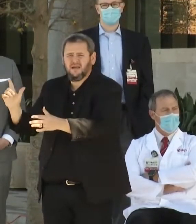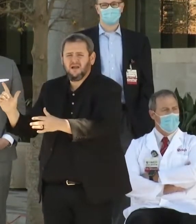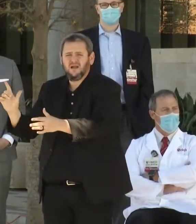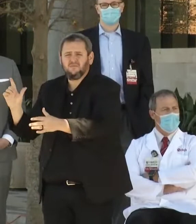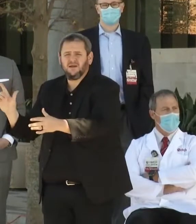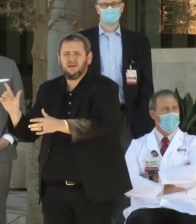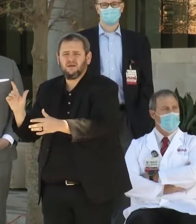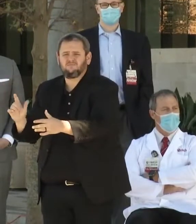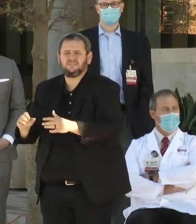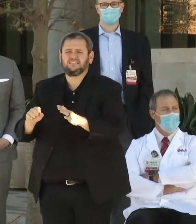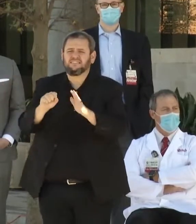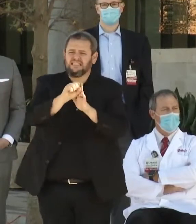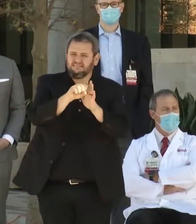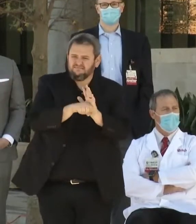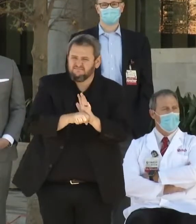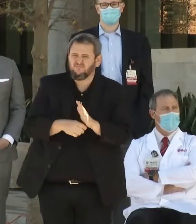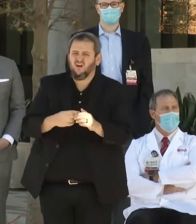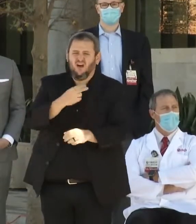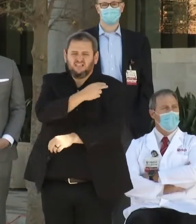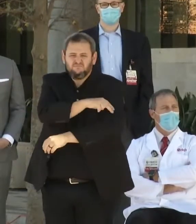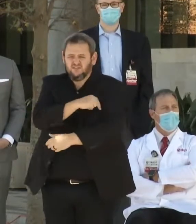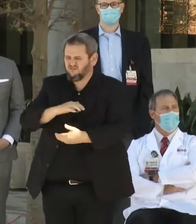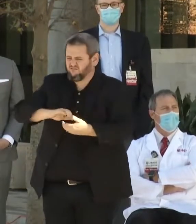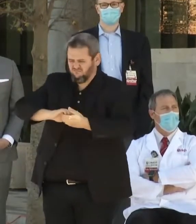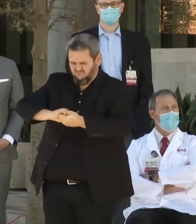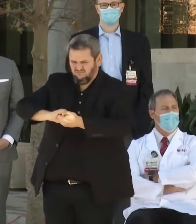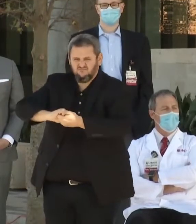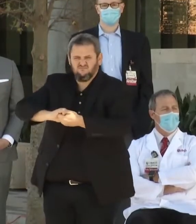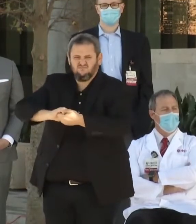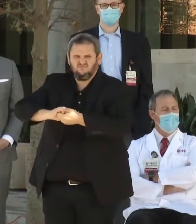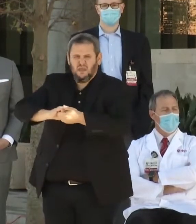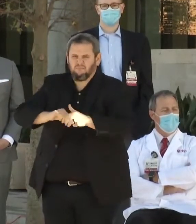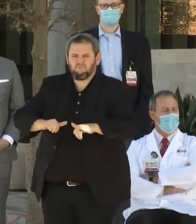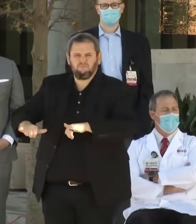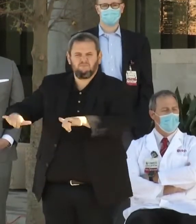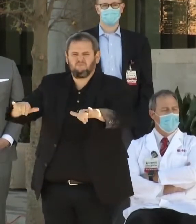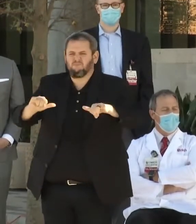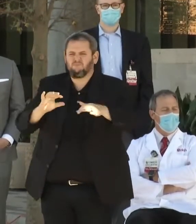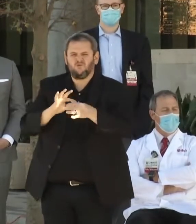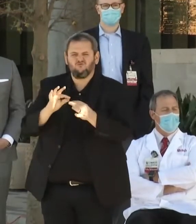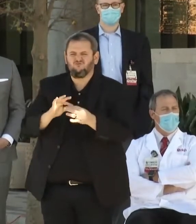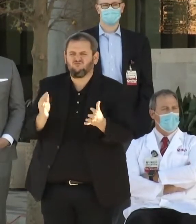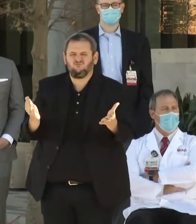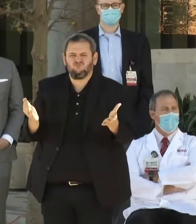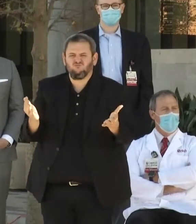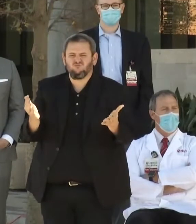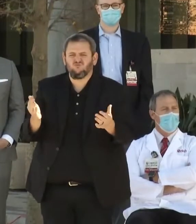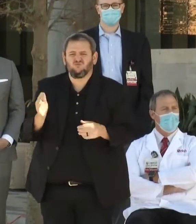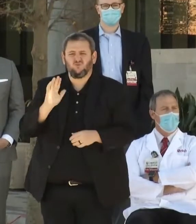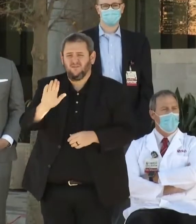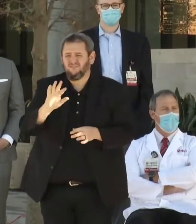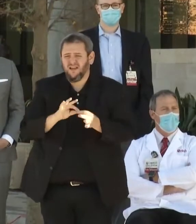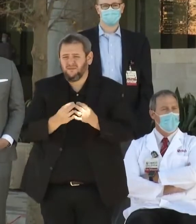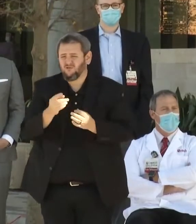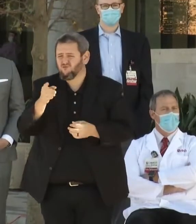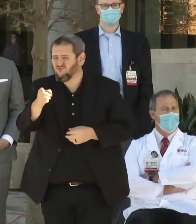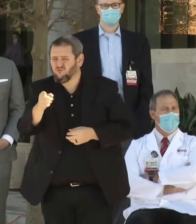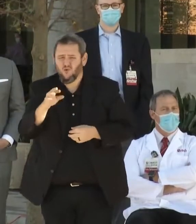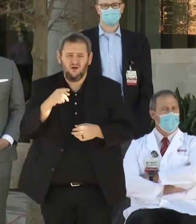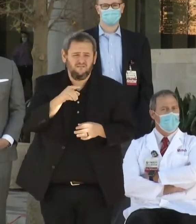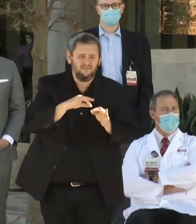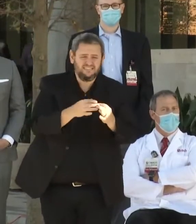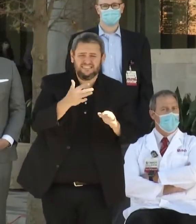virus together. I want everyone to know if you or your loved ones get sick, we have the capacity to take care